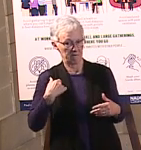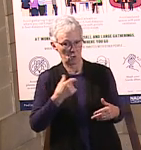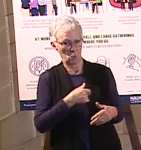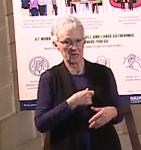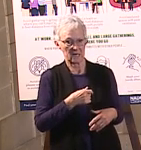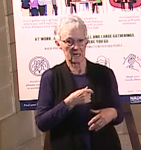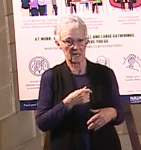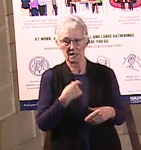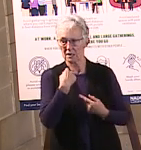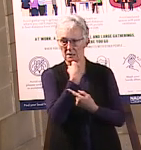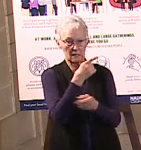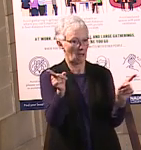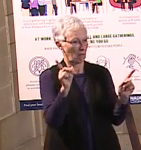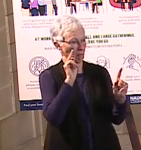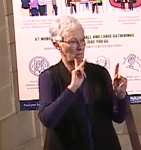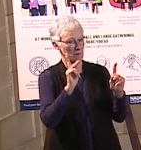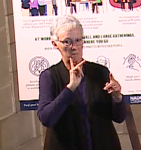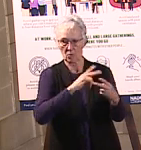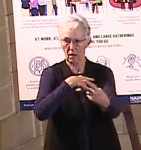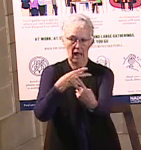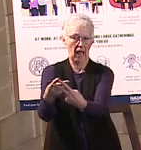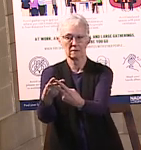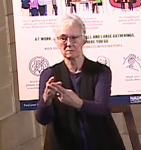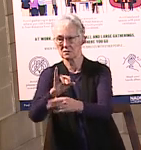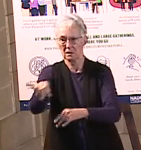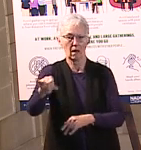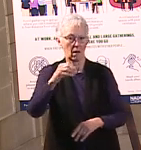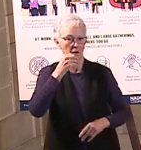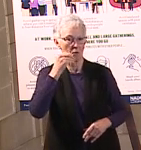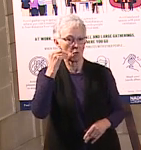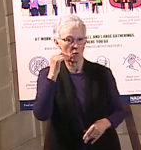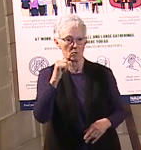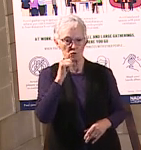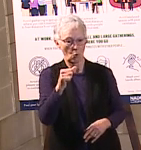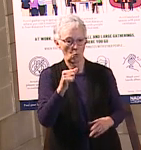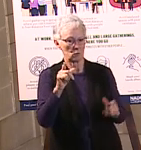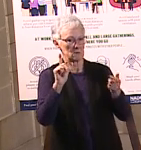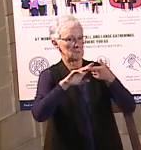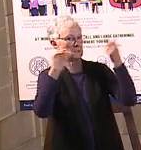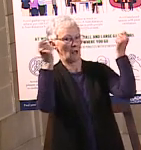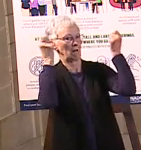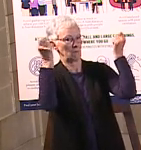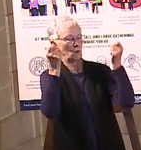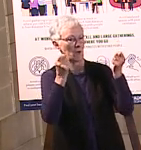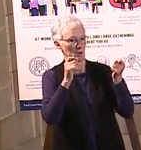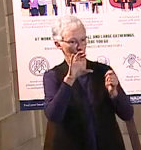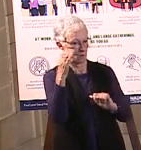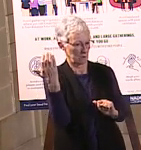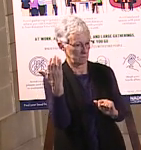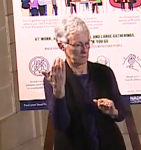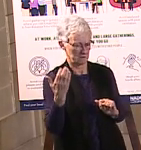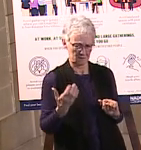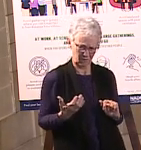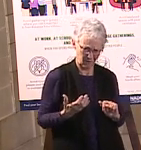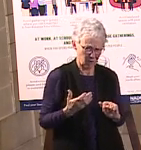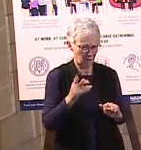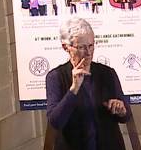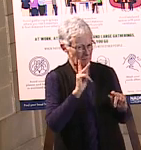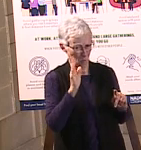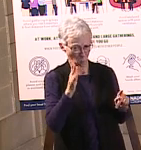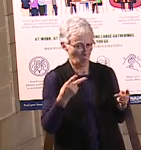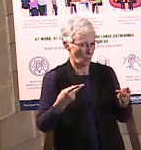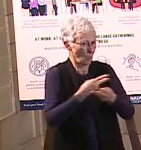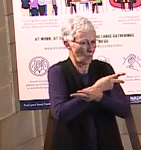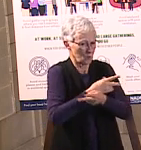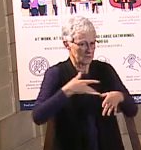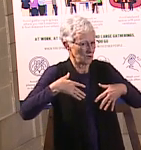obviously an important holiday. It's a time when people get together. We do need to take appropriate steps and be thoughtful about how we do our family gatherings. But we know